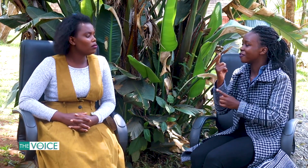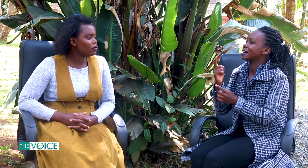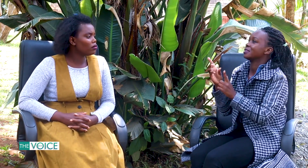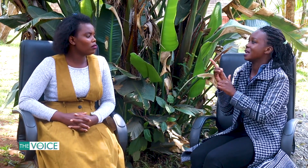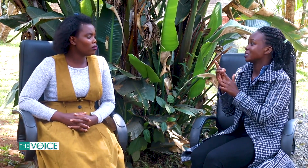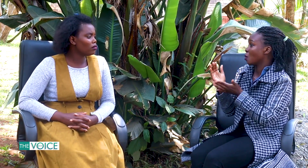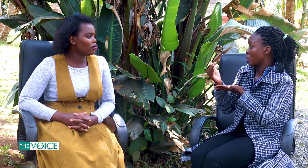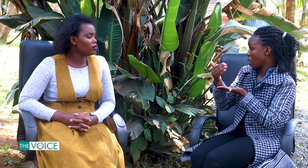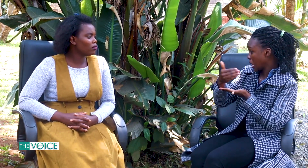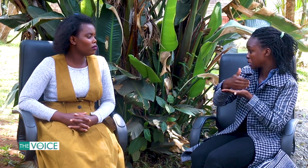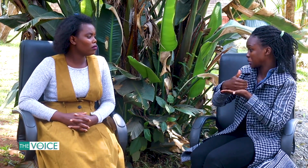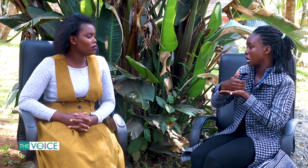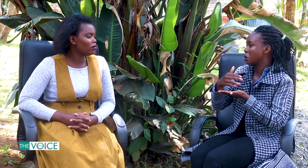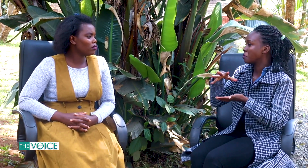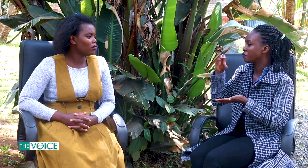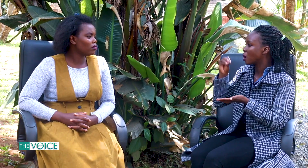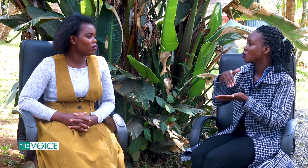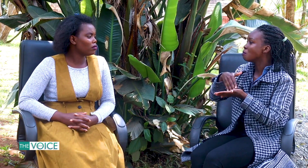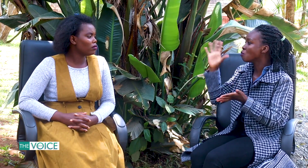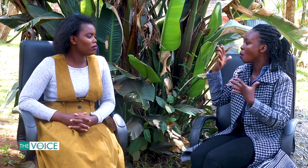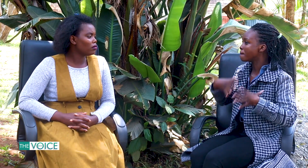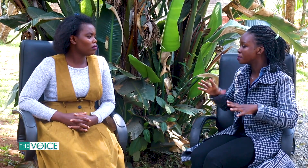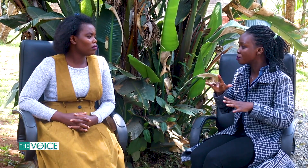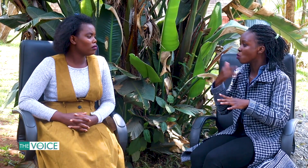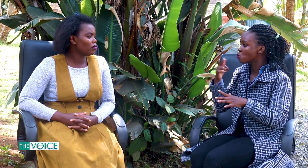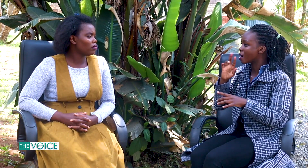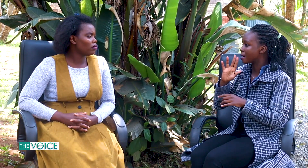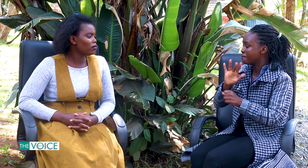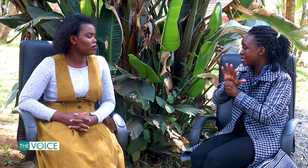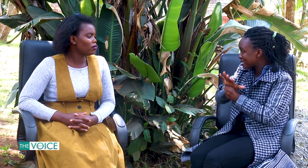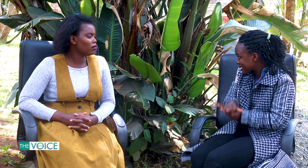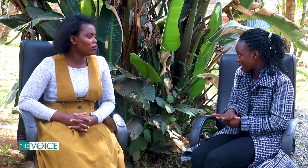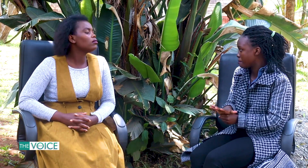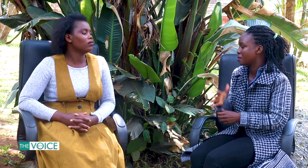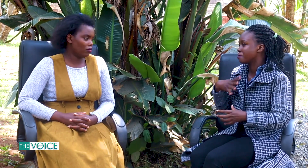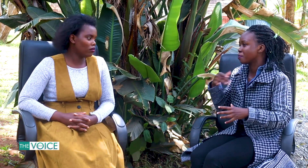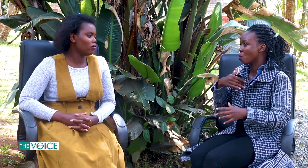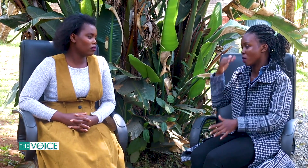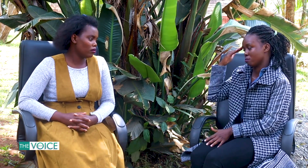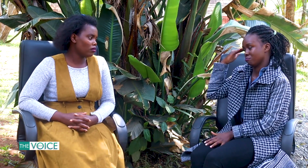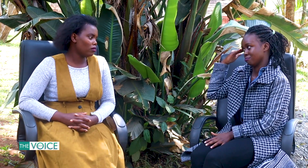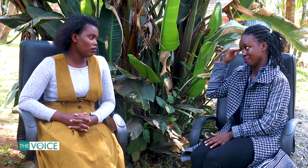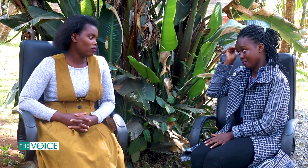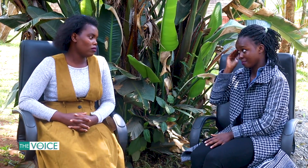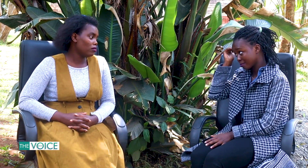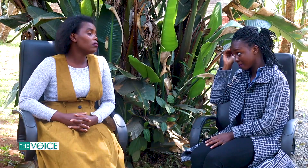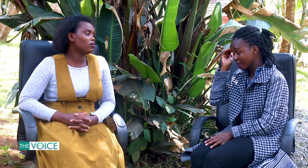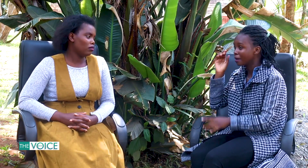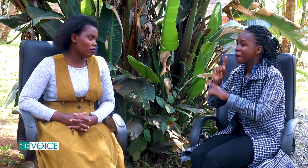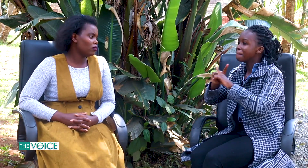because we have people who don't even know how to advocate for themselves. So we had partnered with the Department of Persons with Disabilities, and I